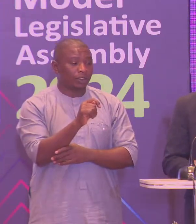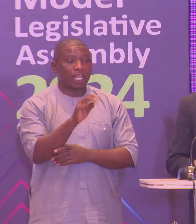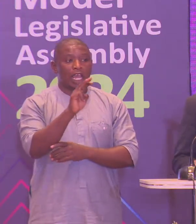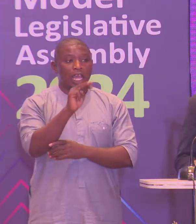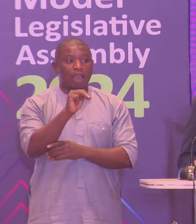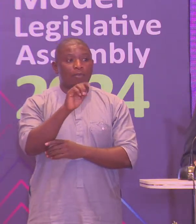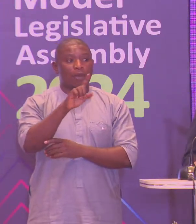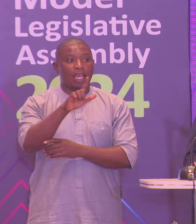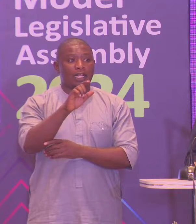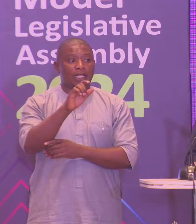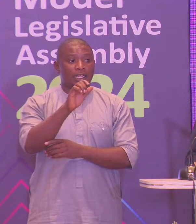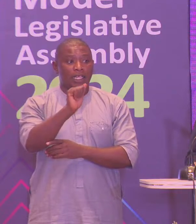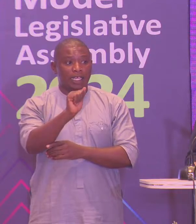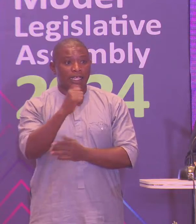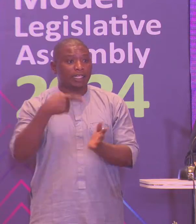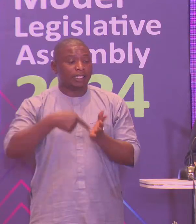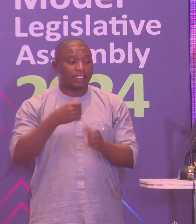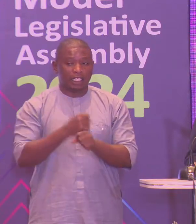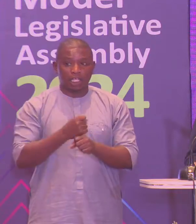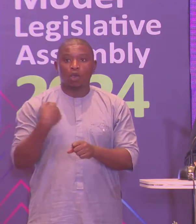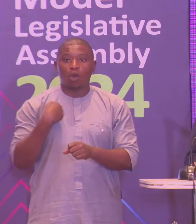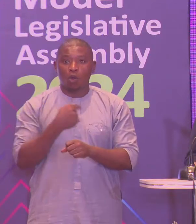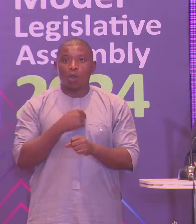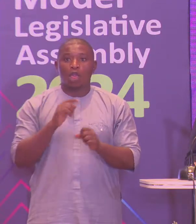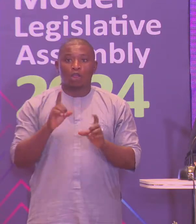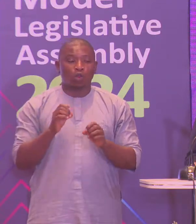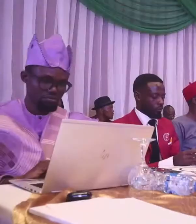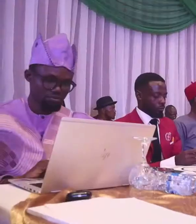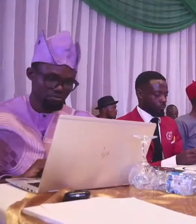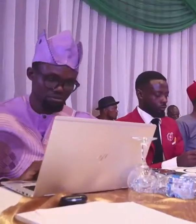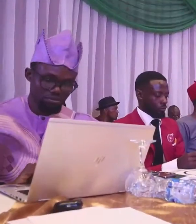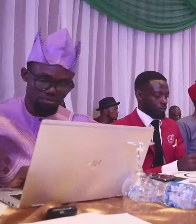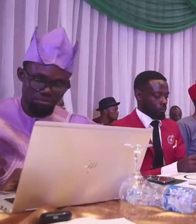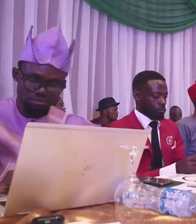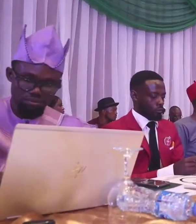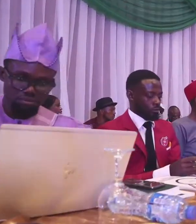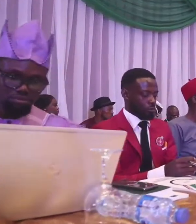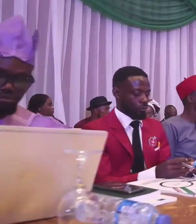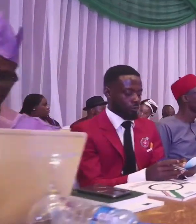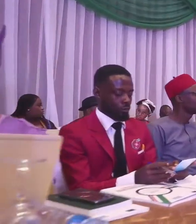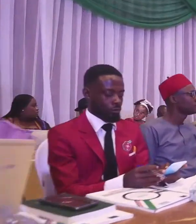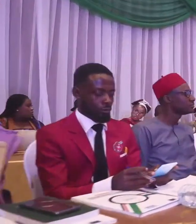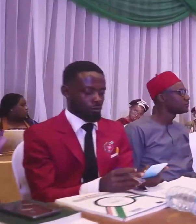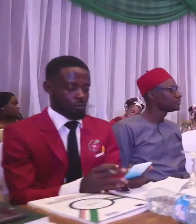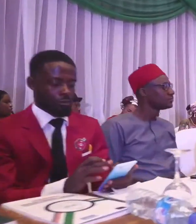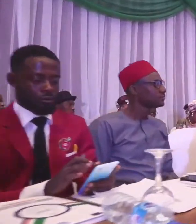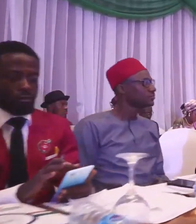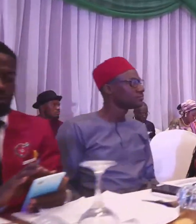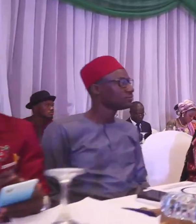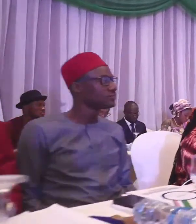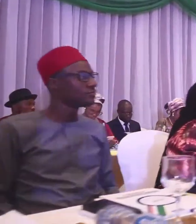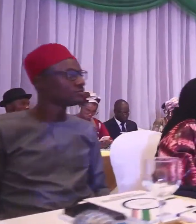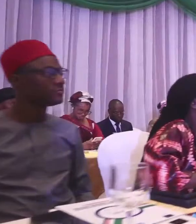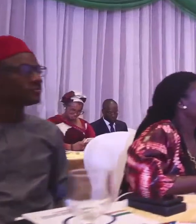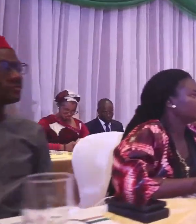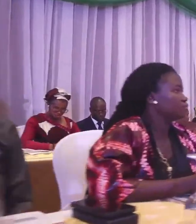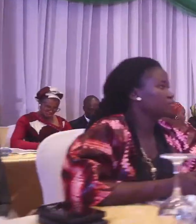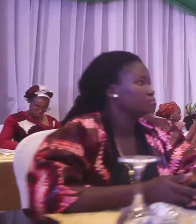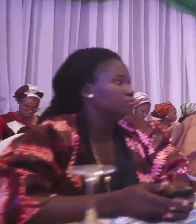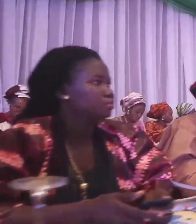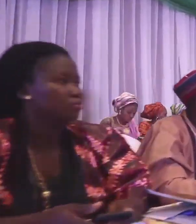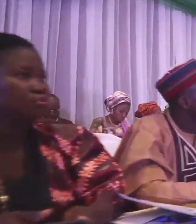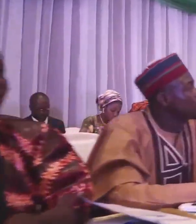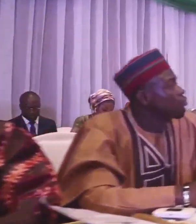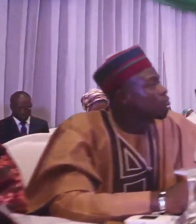MLA this year. We do have 39 interns who joined us at the beginning of this program